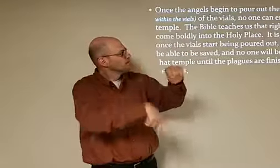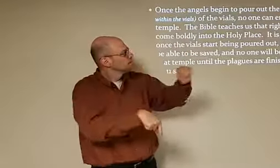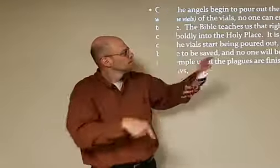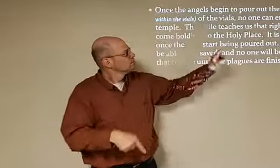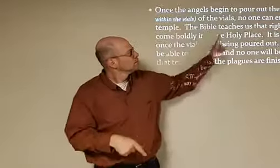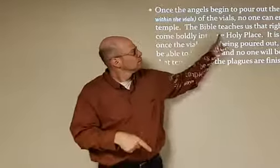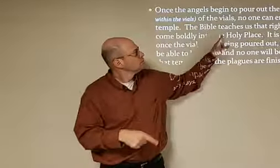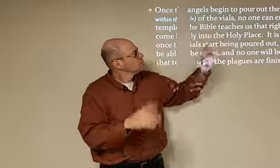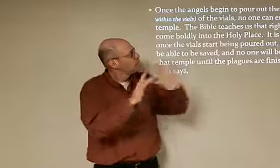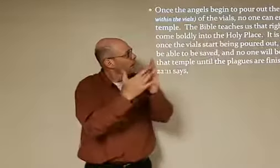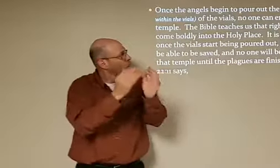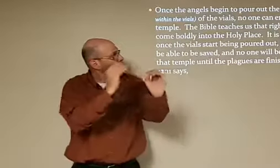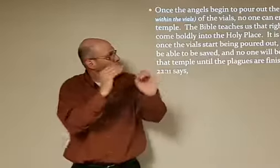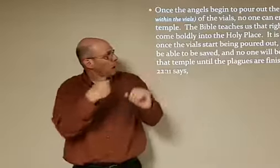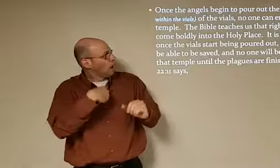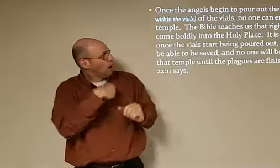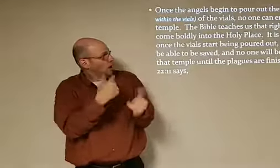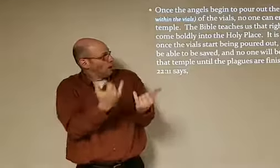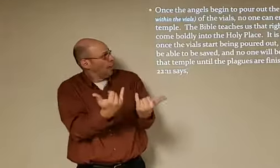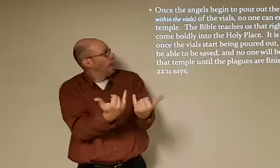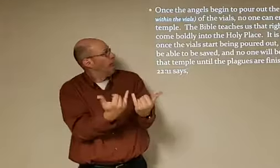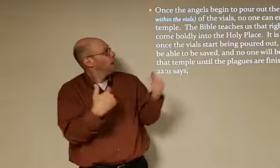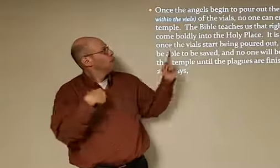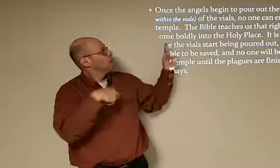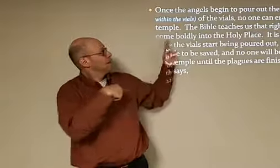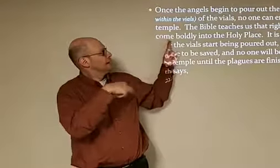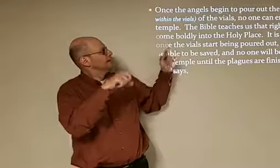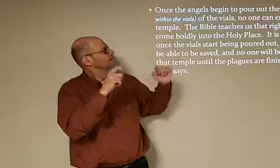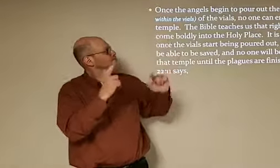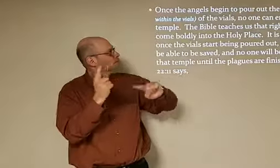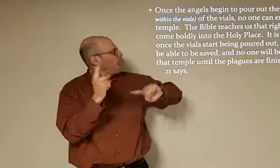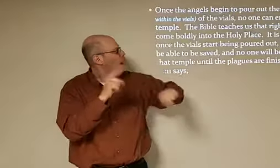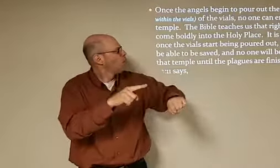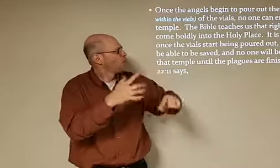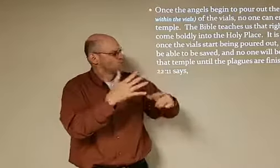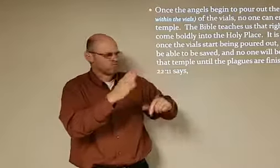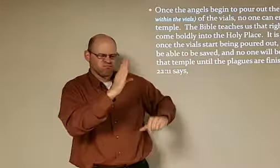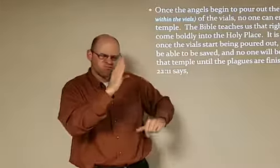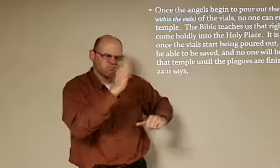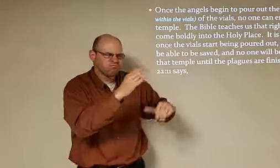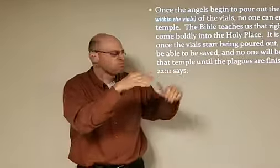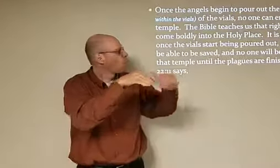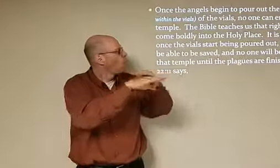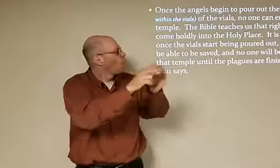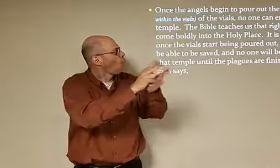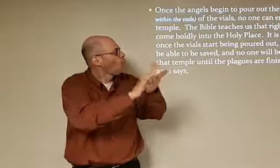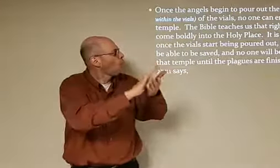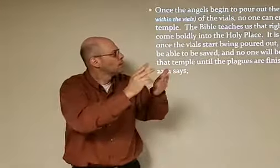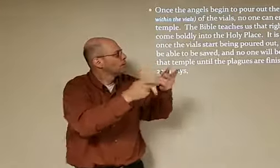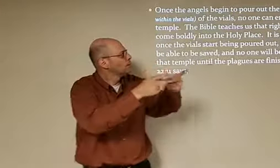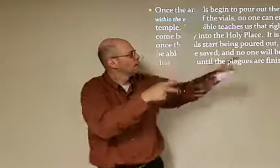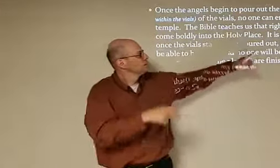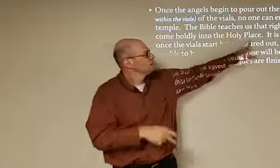As the angels begin to pour out the contents of the vials, no one can enter heaven's temple. And the Bible teaches us that right now we can